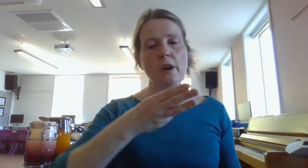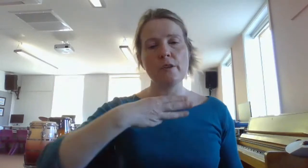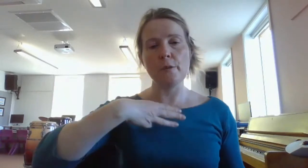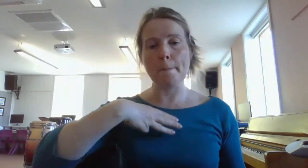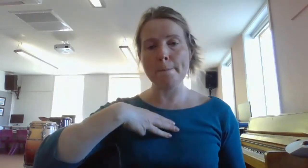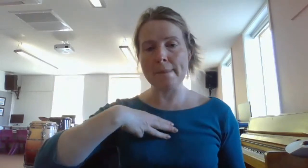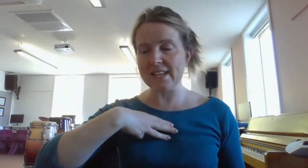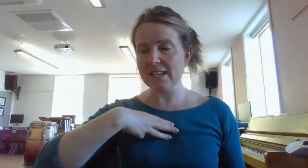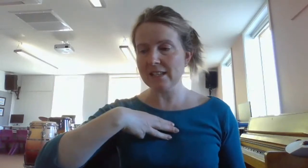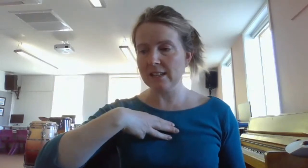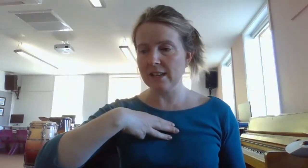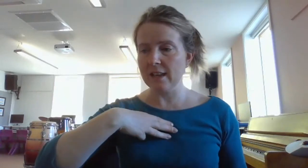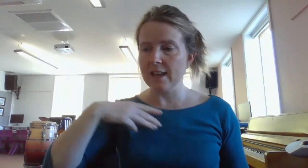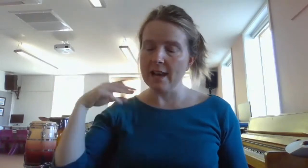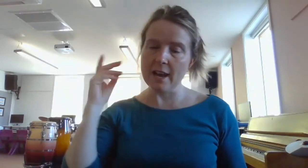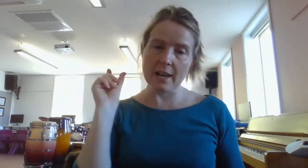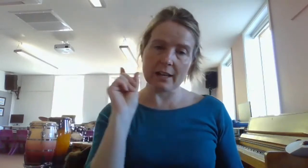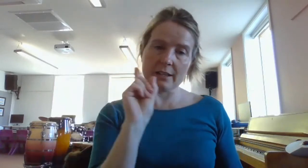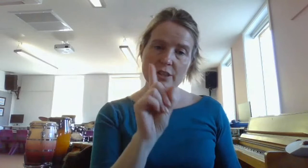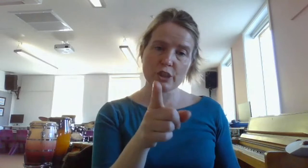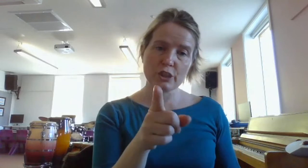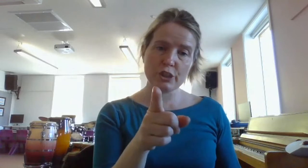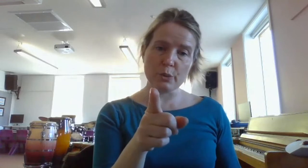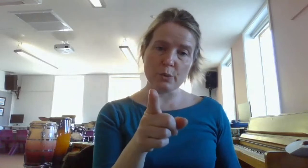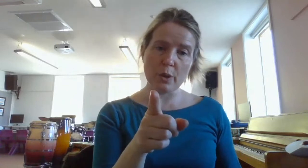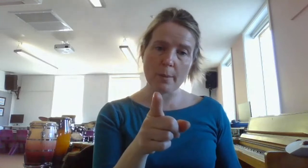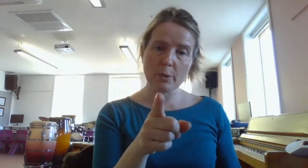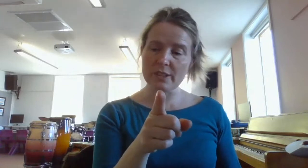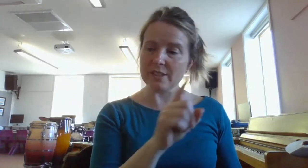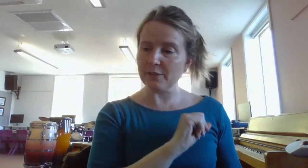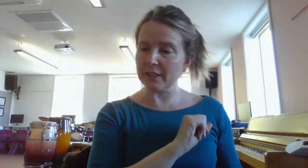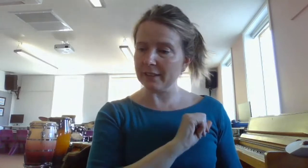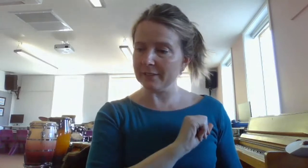for me, and you, pointy finger.